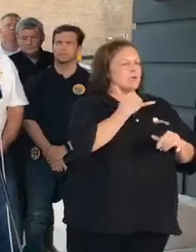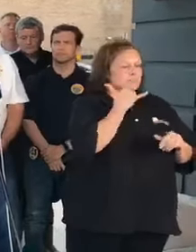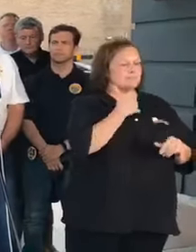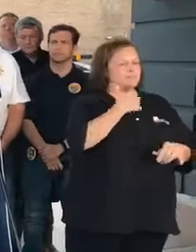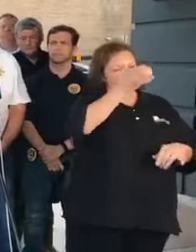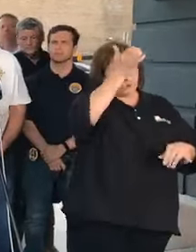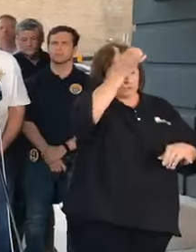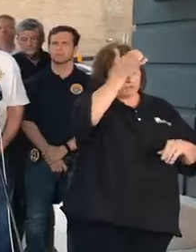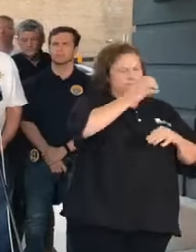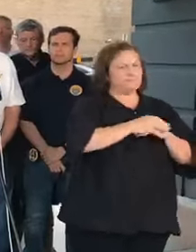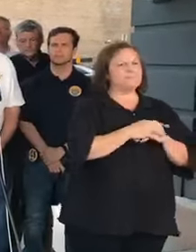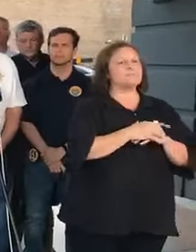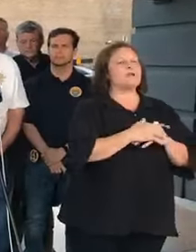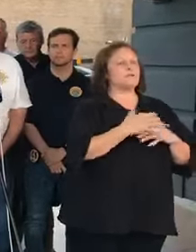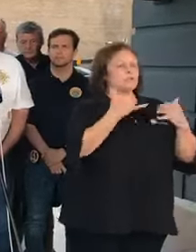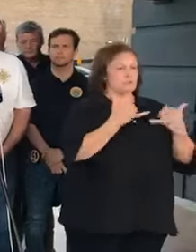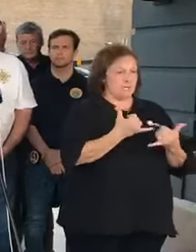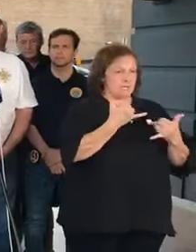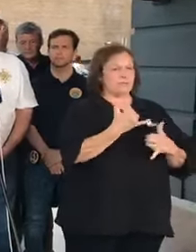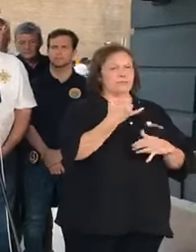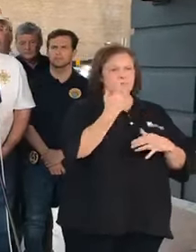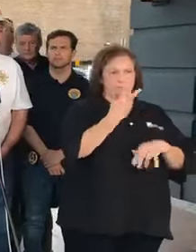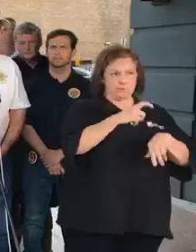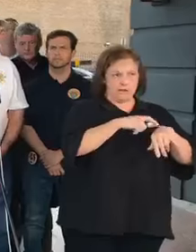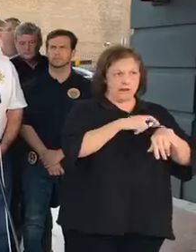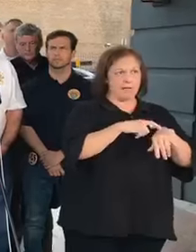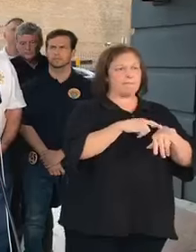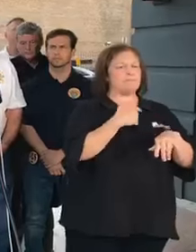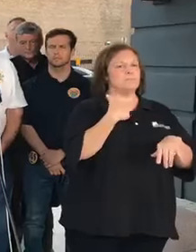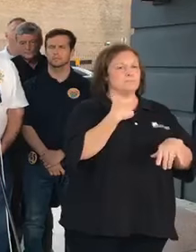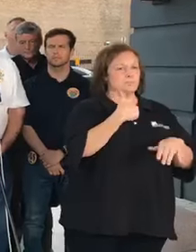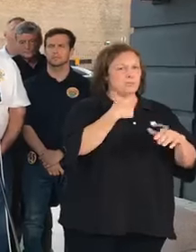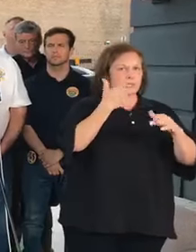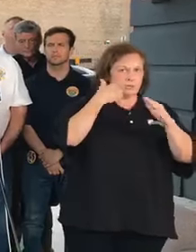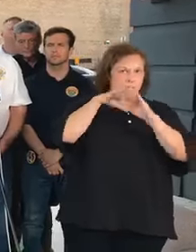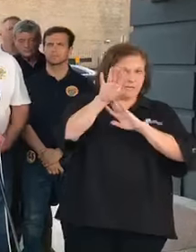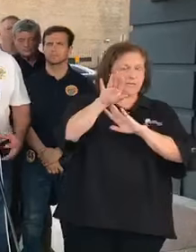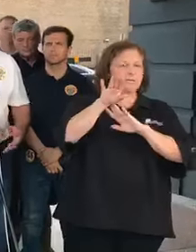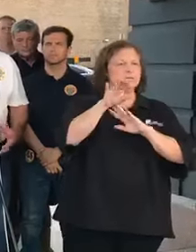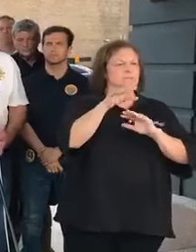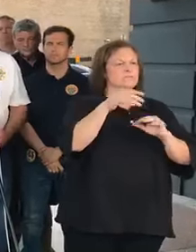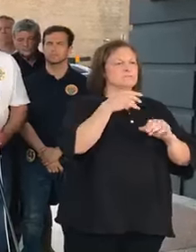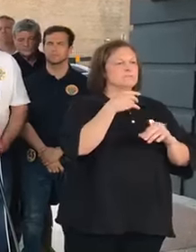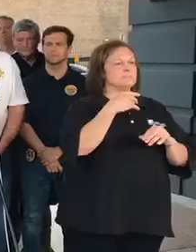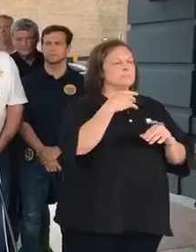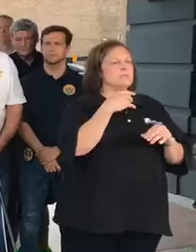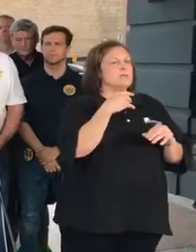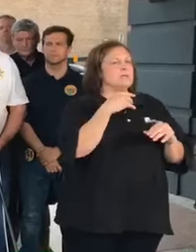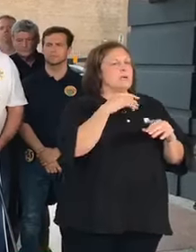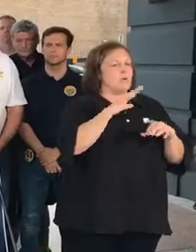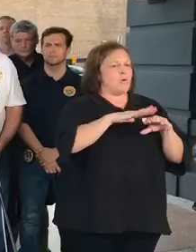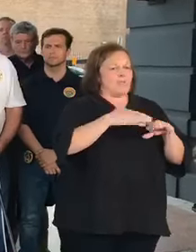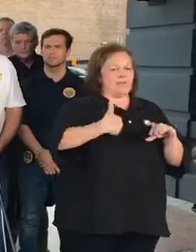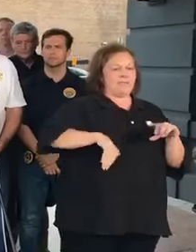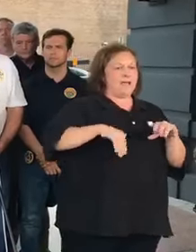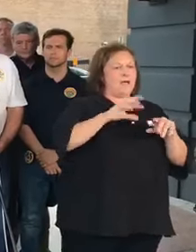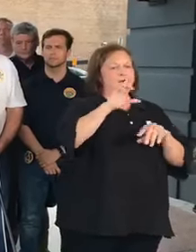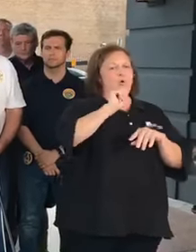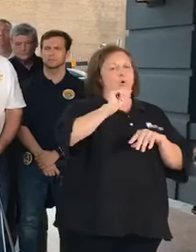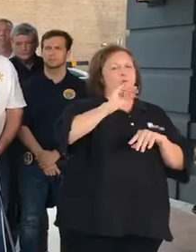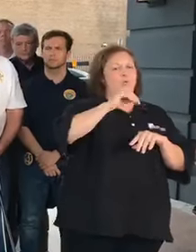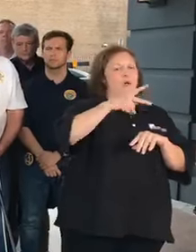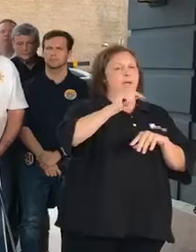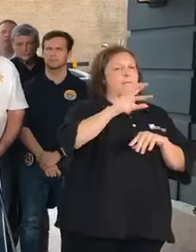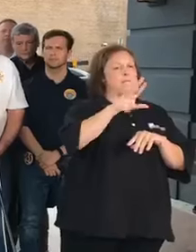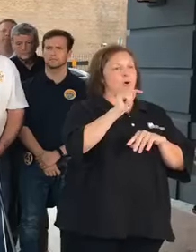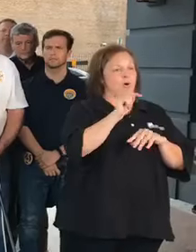USAW crews went in several times today. That area that we had discussed earlier this morning on the side of the building on Rampart.